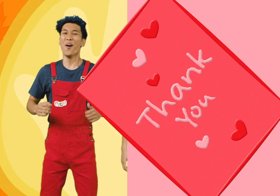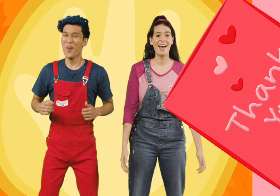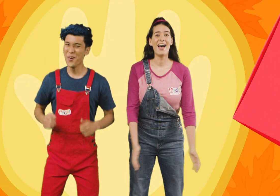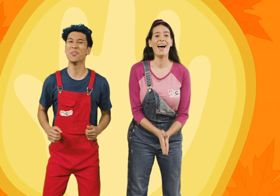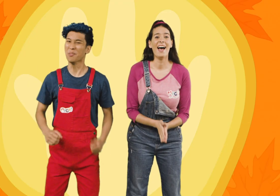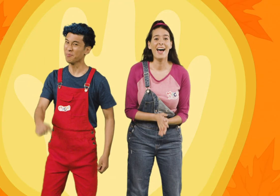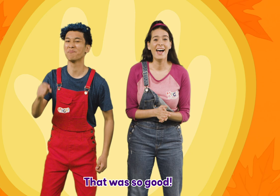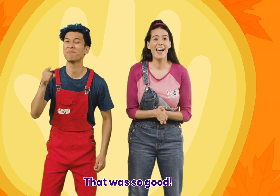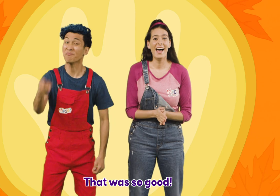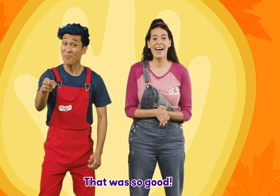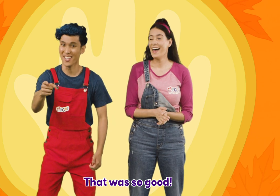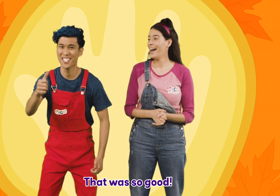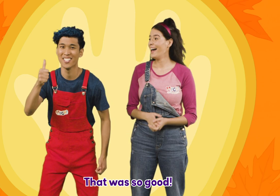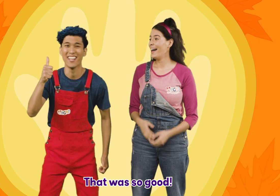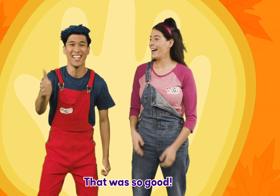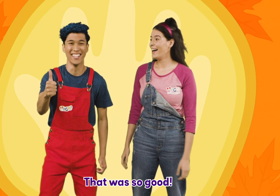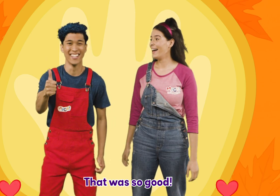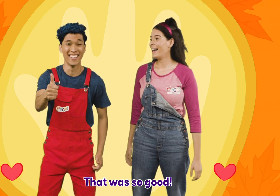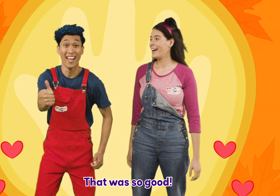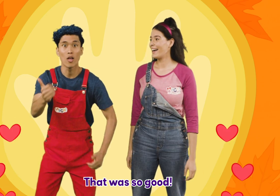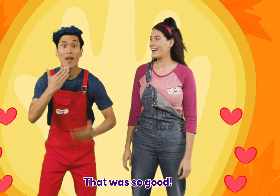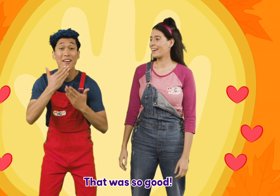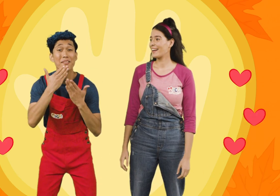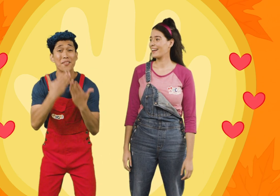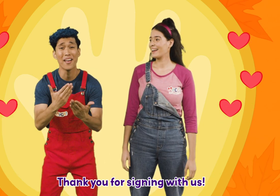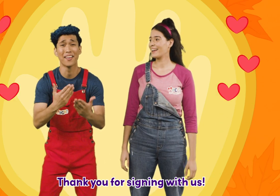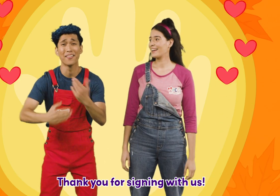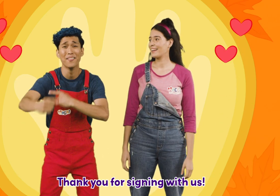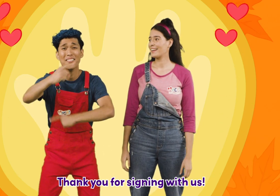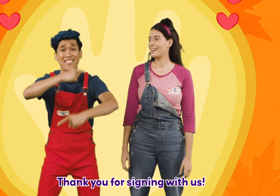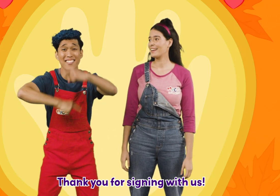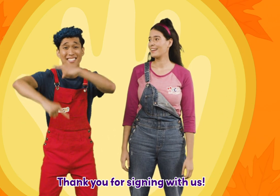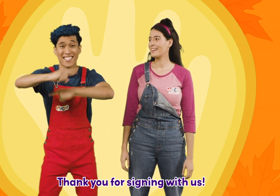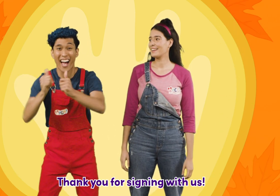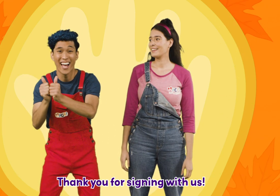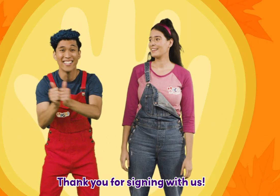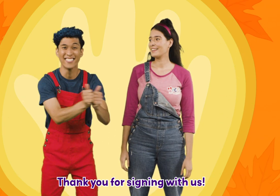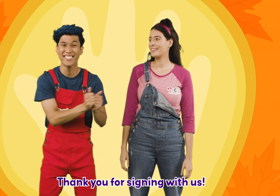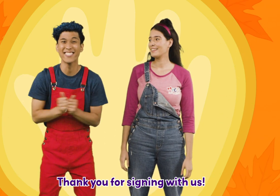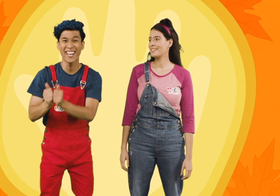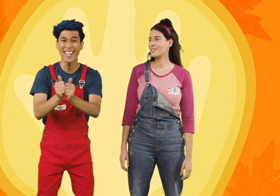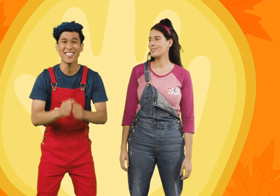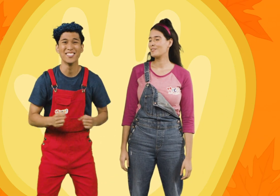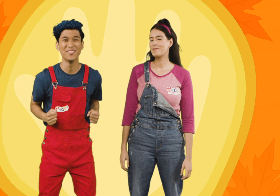Whew, that was so good. Thank you for signing with us.